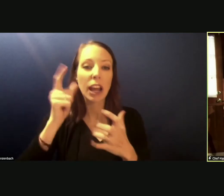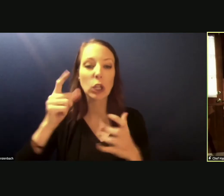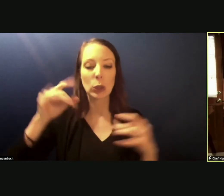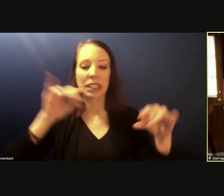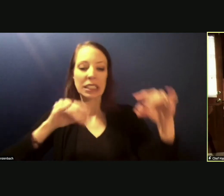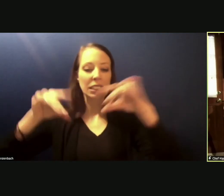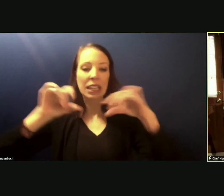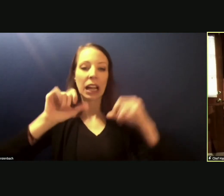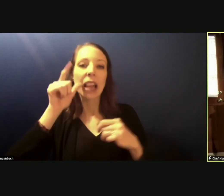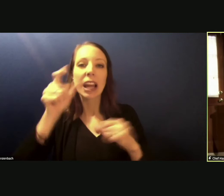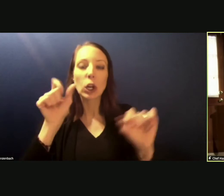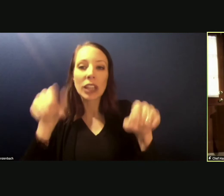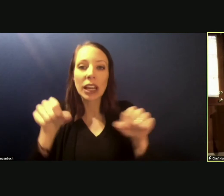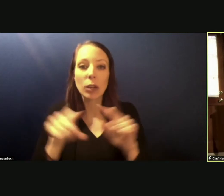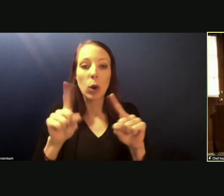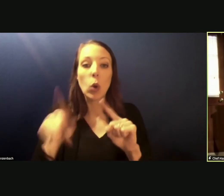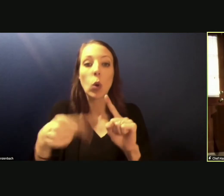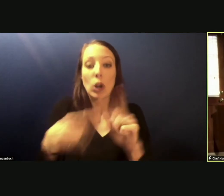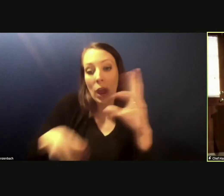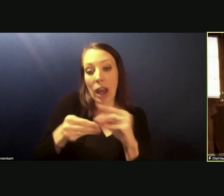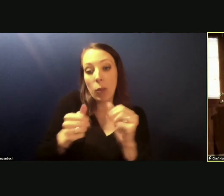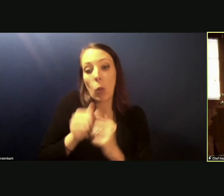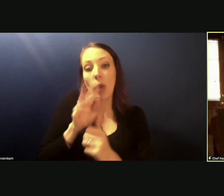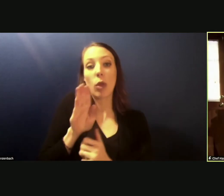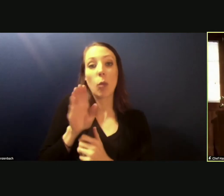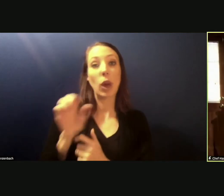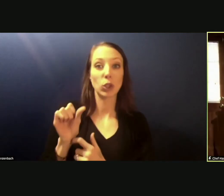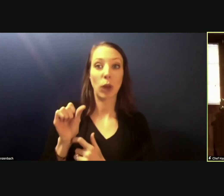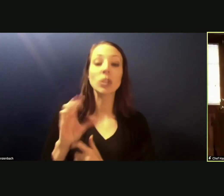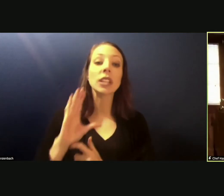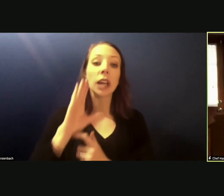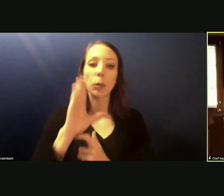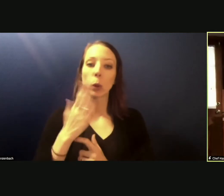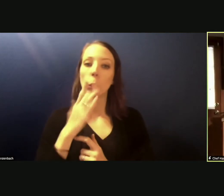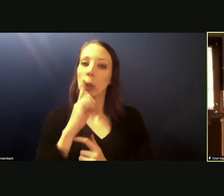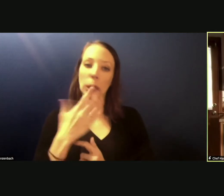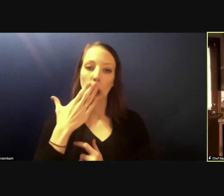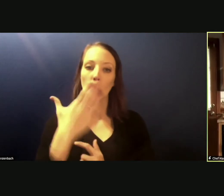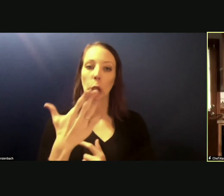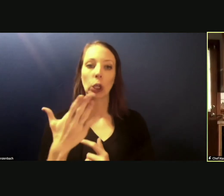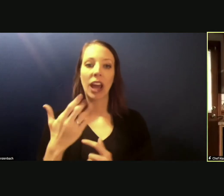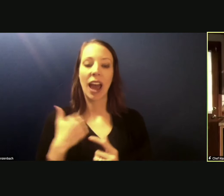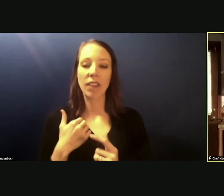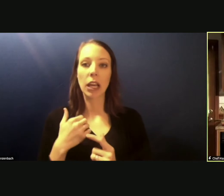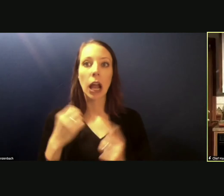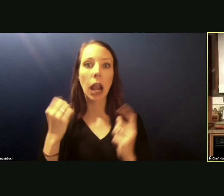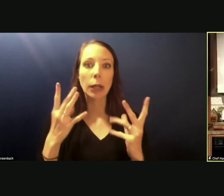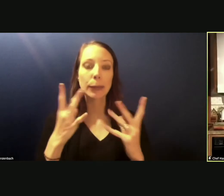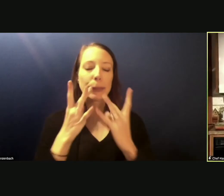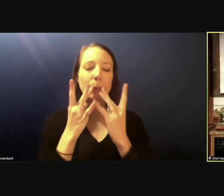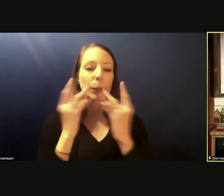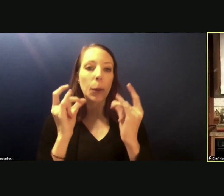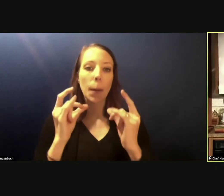like. But when you add them to the Brussels sprouts, it just really gives this wonderful kind of burst of flavor. And it brings